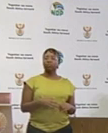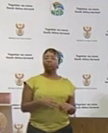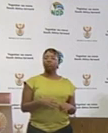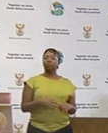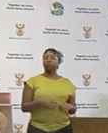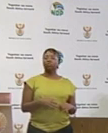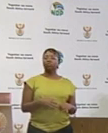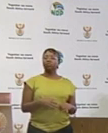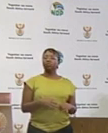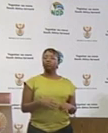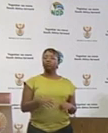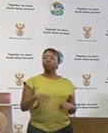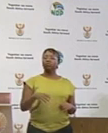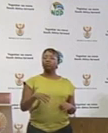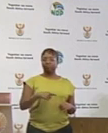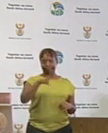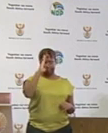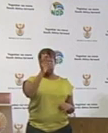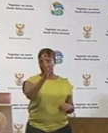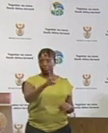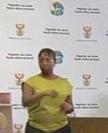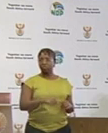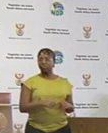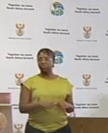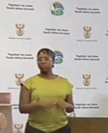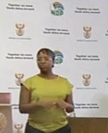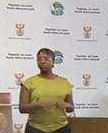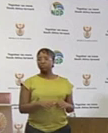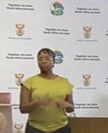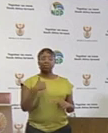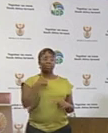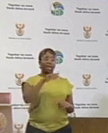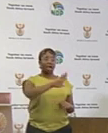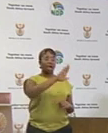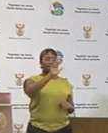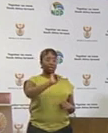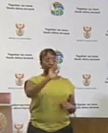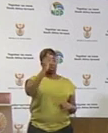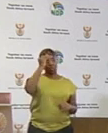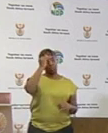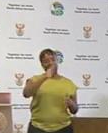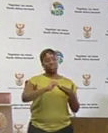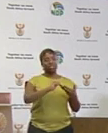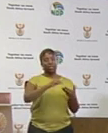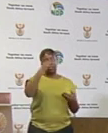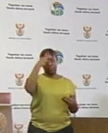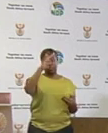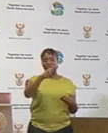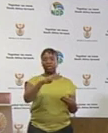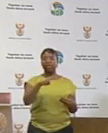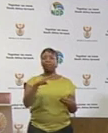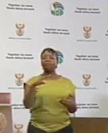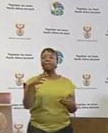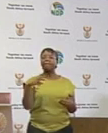Good day again. My name is Jody Sai. Johnny Sai Maromo. I'm an African News Agency in Pretoria. Just for the Minister of